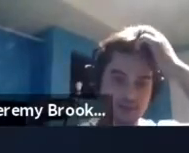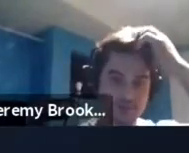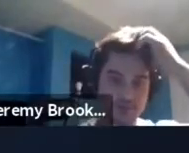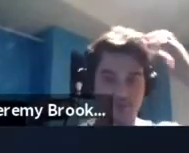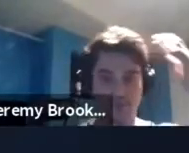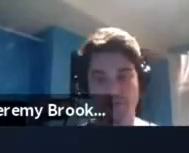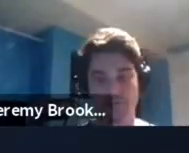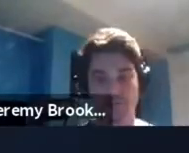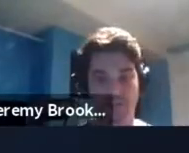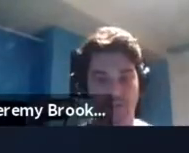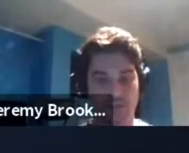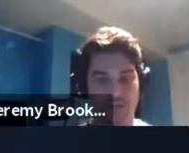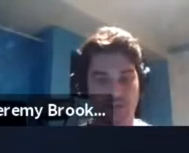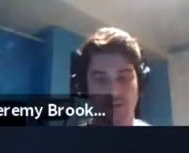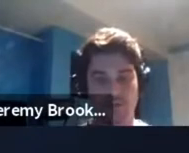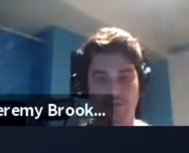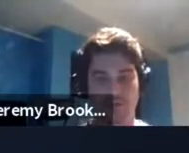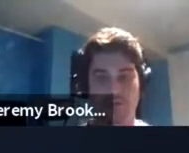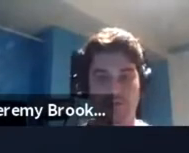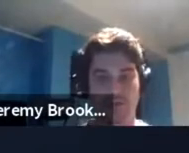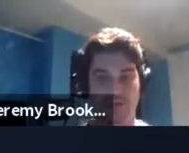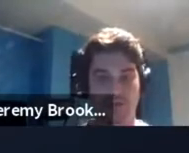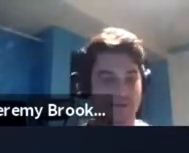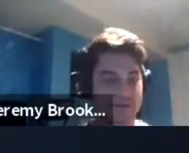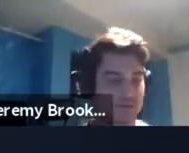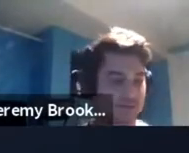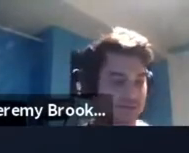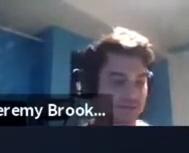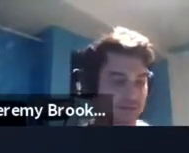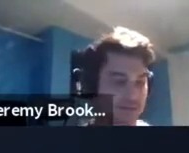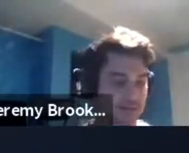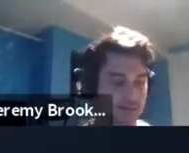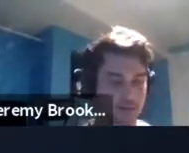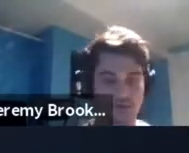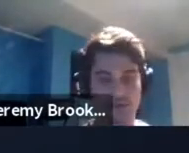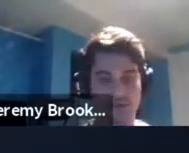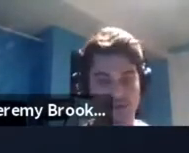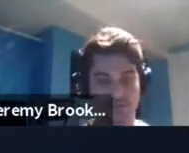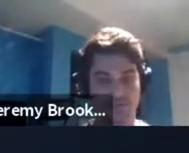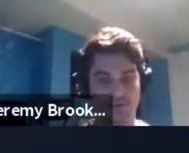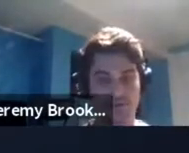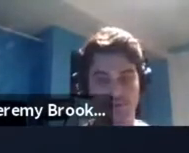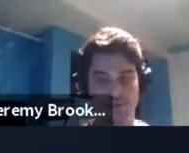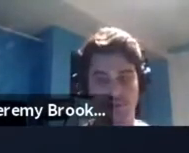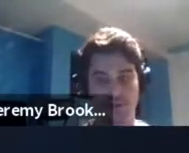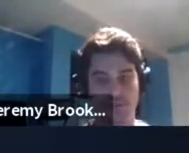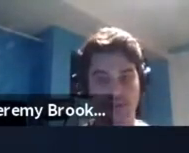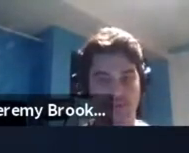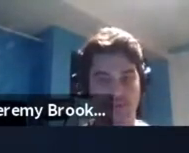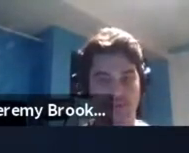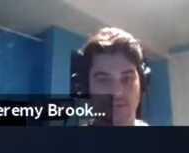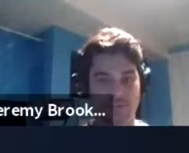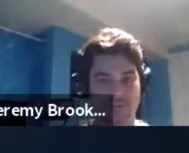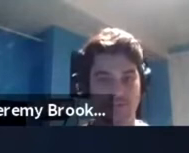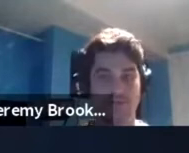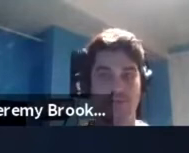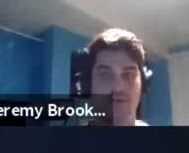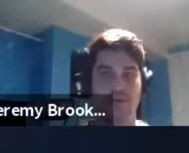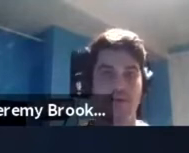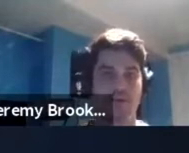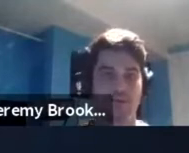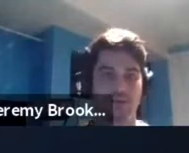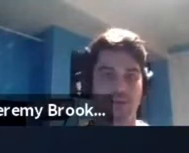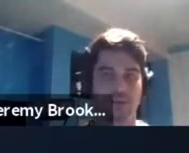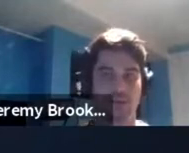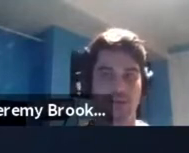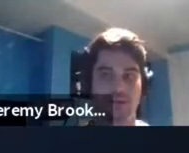introduction. So AVROD is the Archaeological Virtuality Online Database. Currently, it is a free virtuality platform accessible